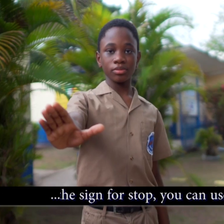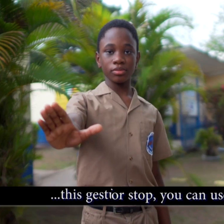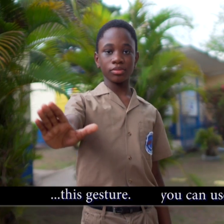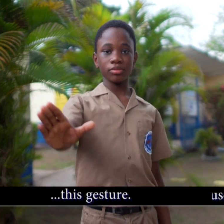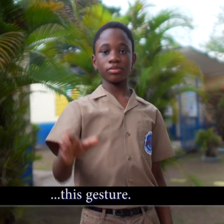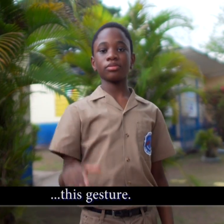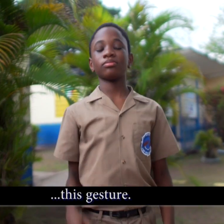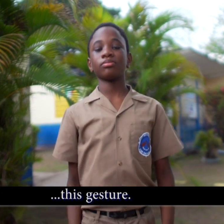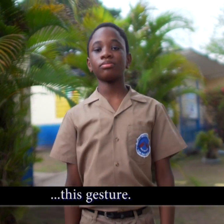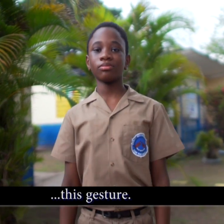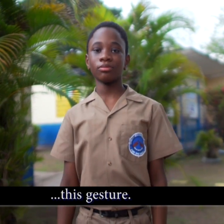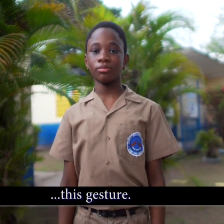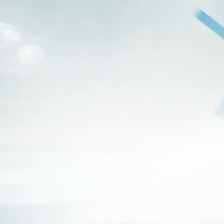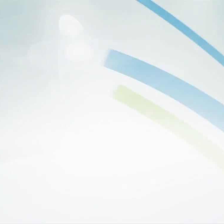this gesture.